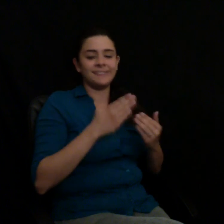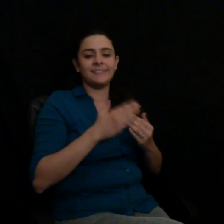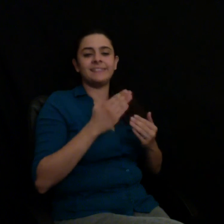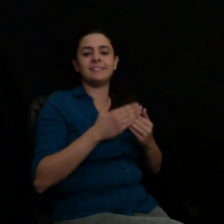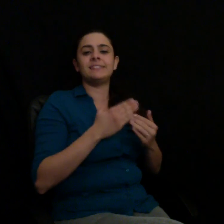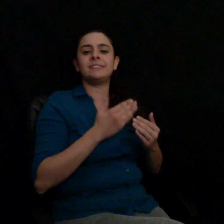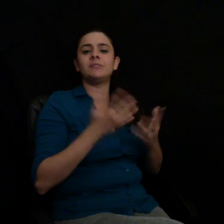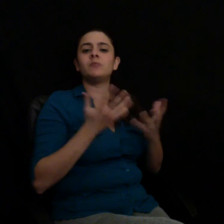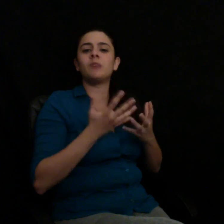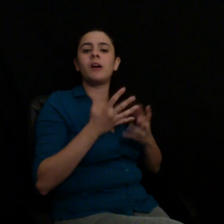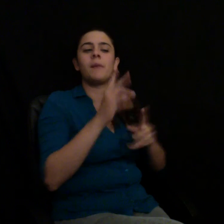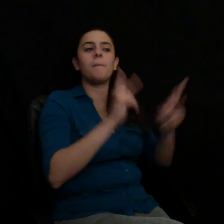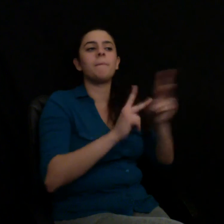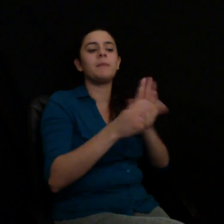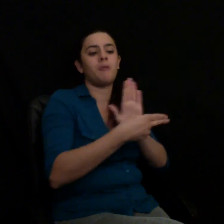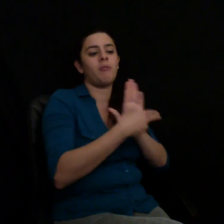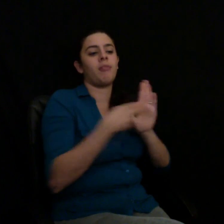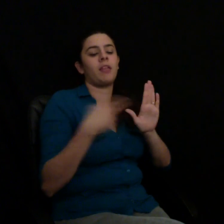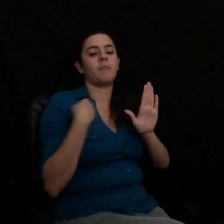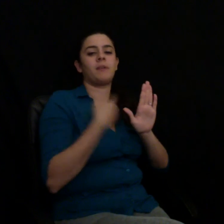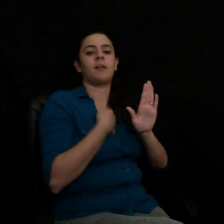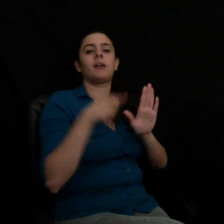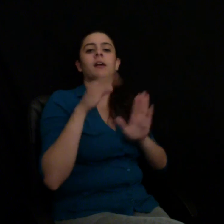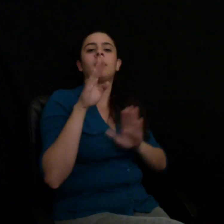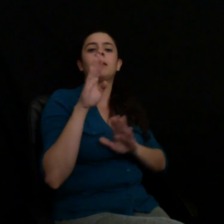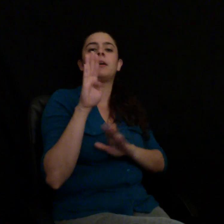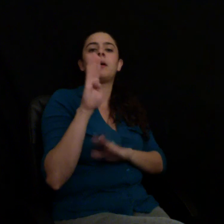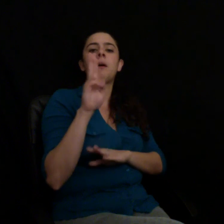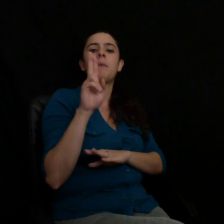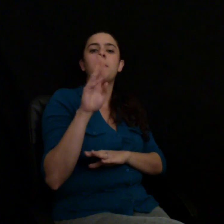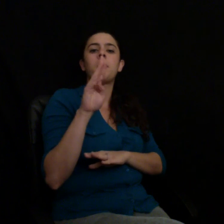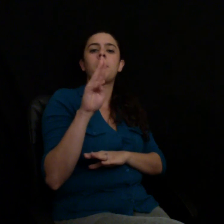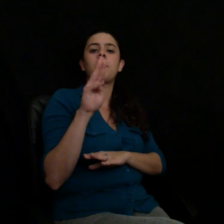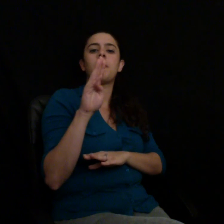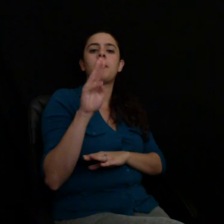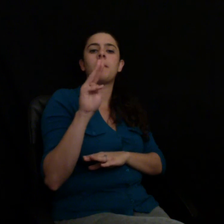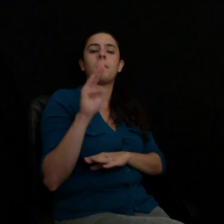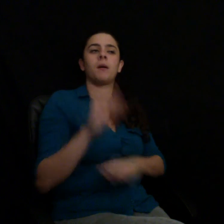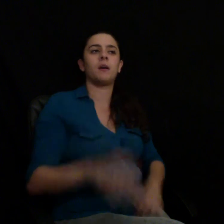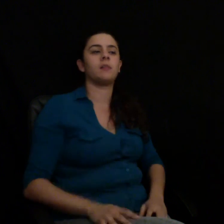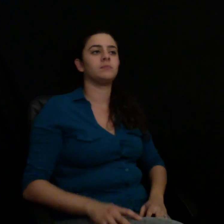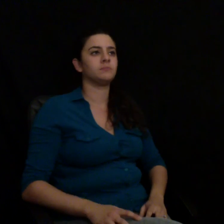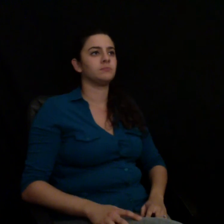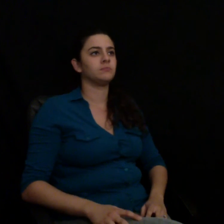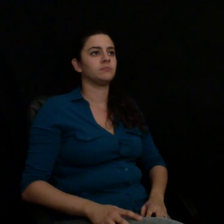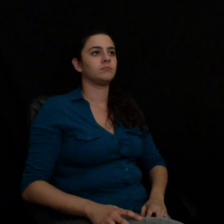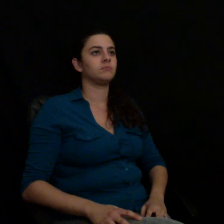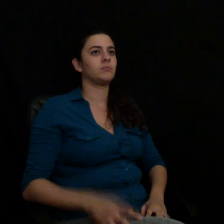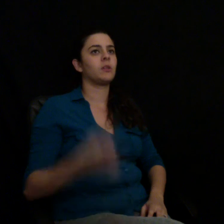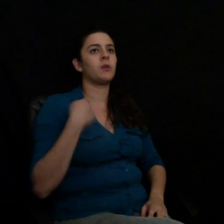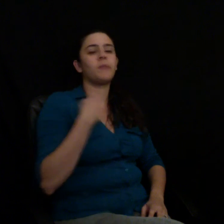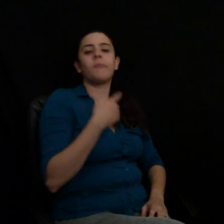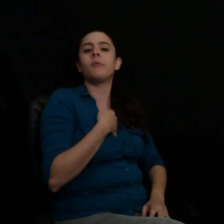as opposed to looking at us as who we are. You know, we're vagabonds, we're rubber traps,